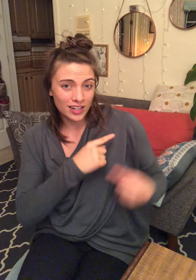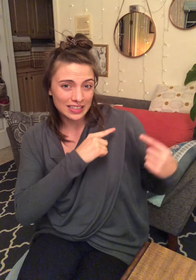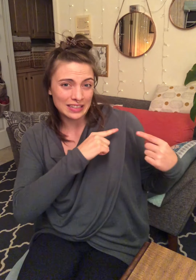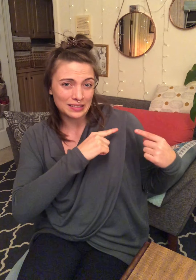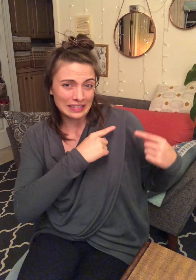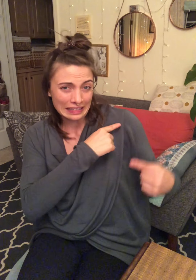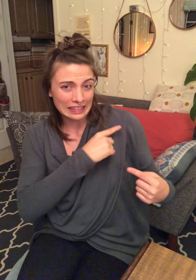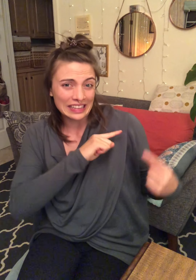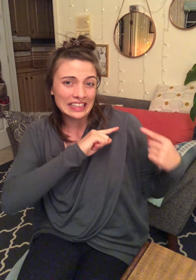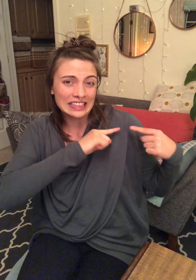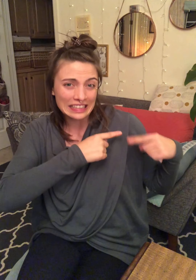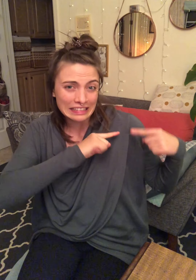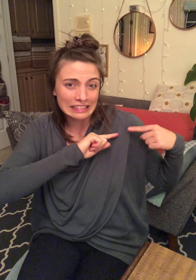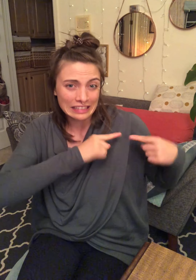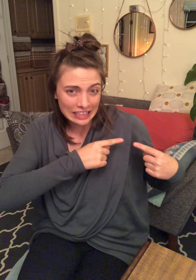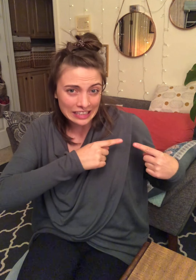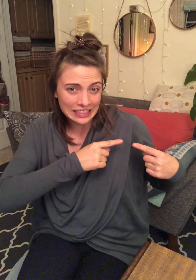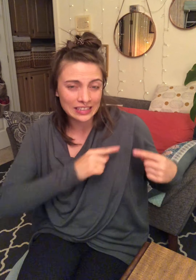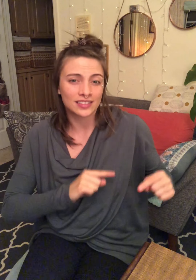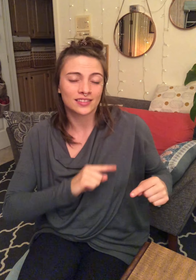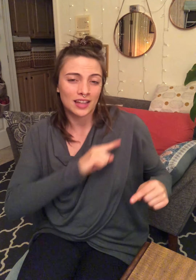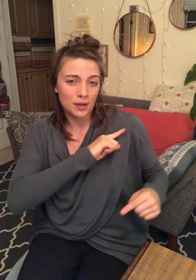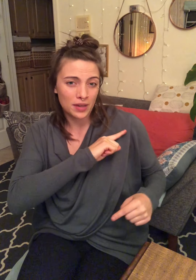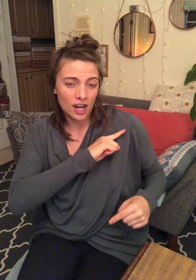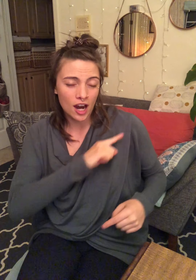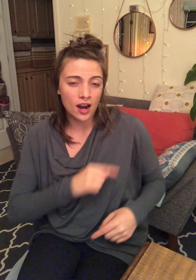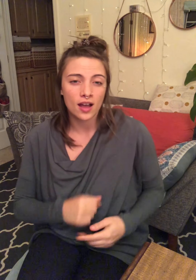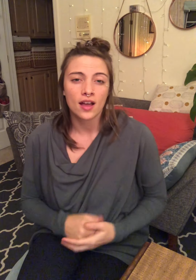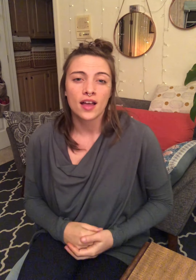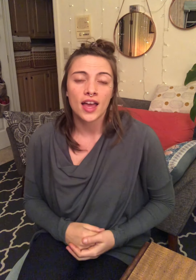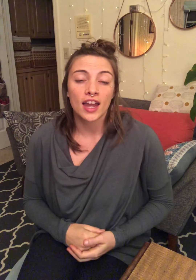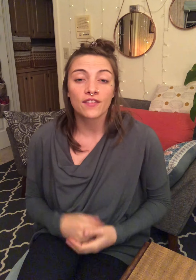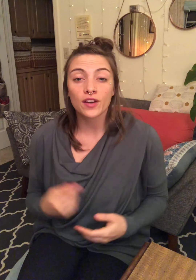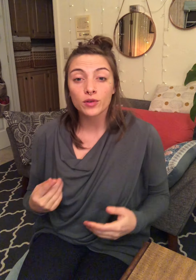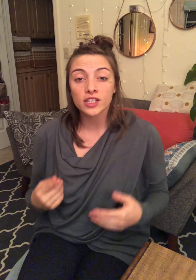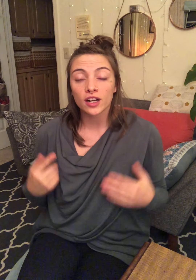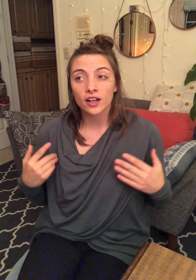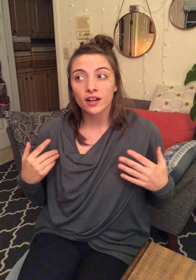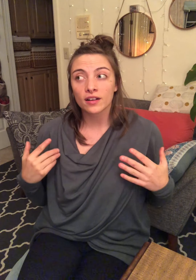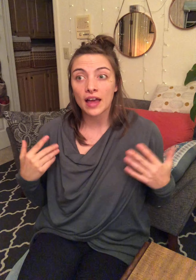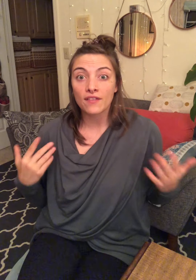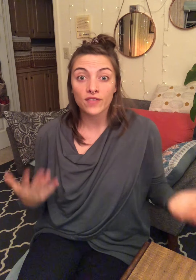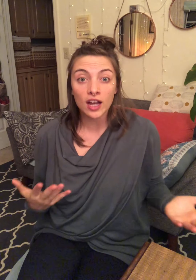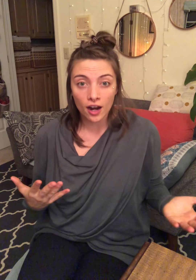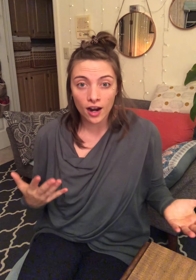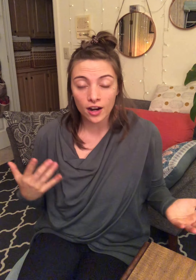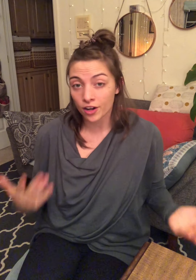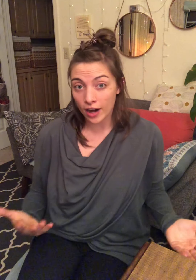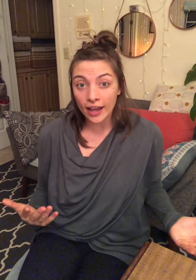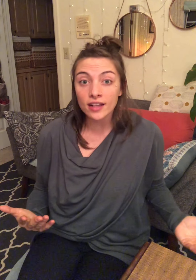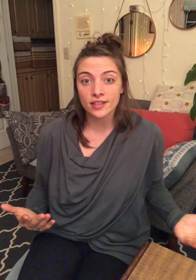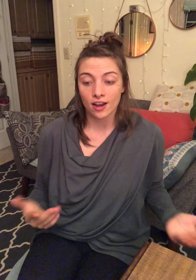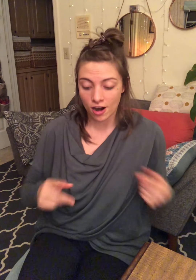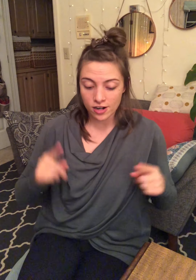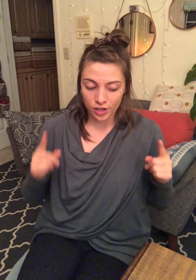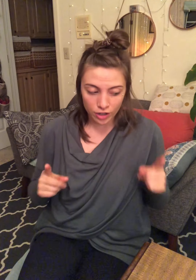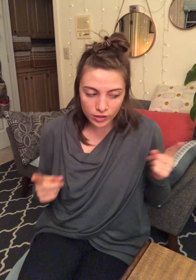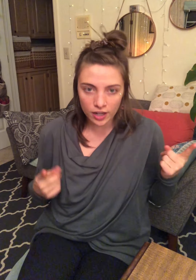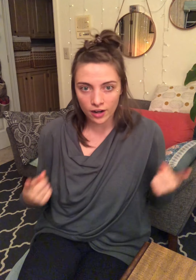You know, this hurts up here. And if it was your finger or your hands that hurt and you're using your